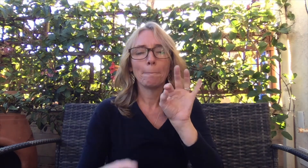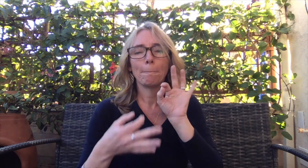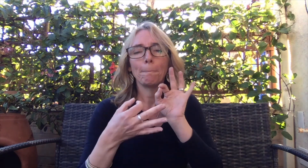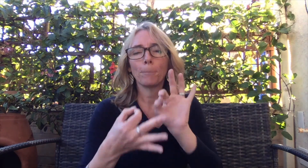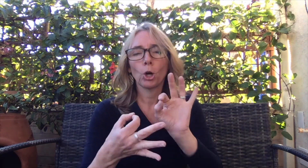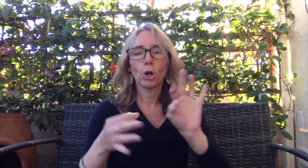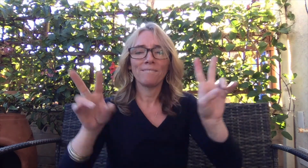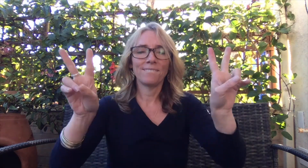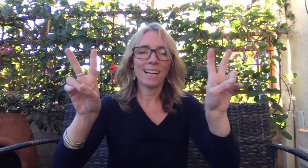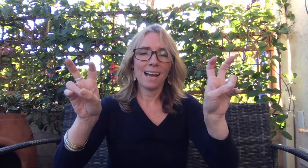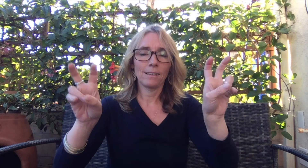diverse experiences.